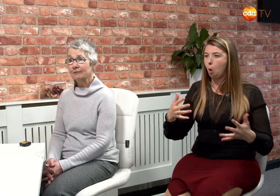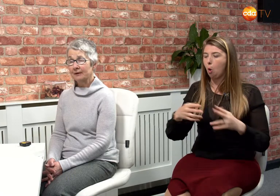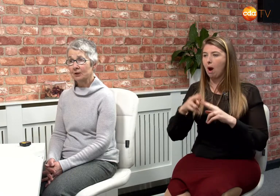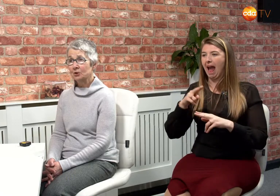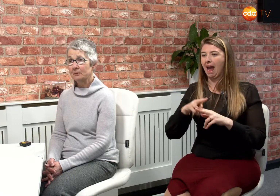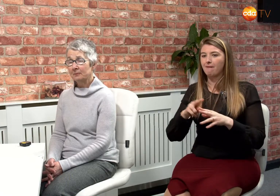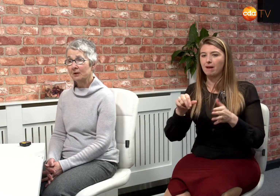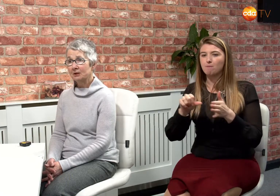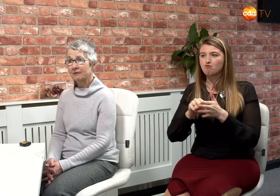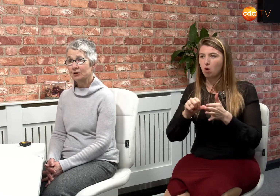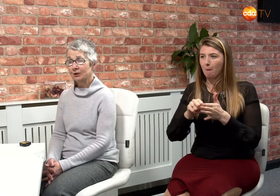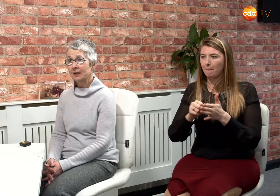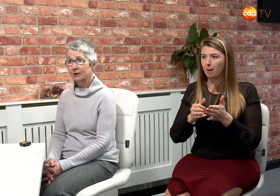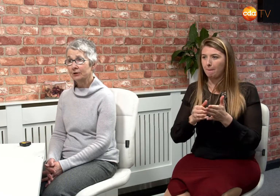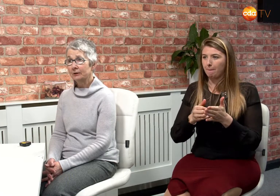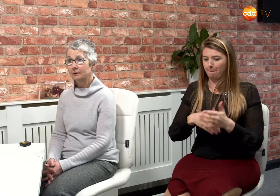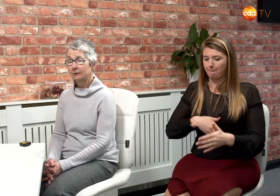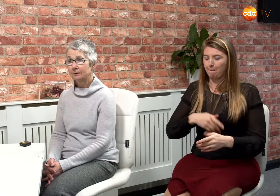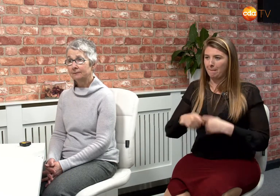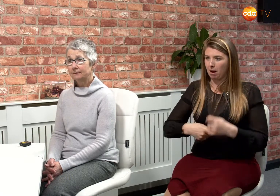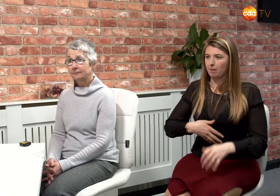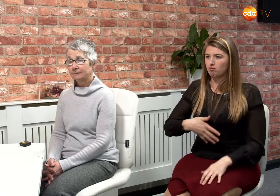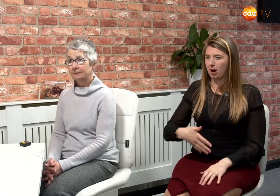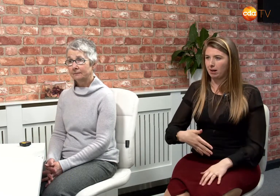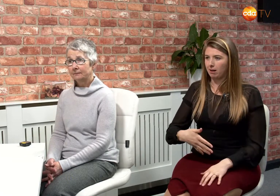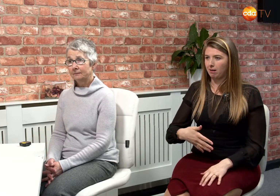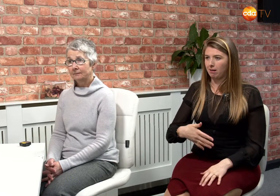think all of that should be part of education.